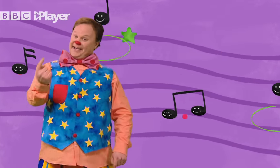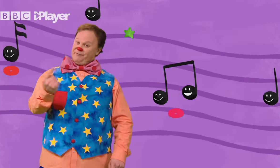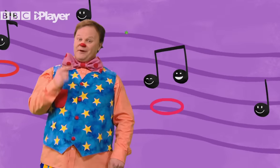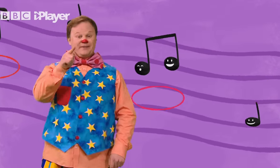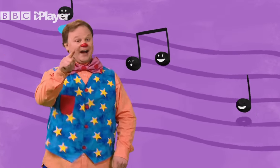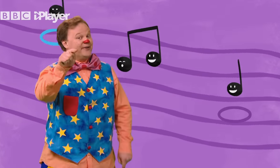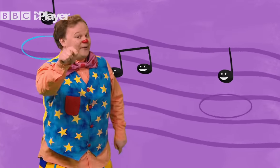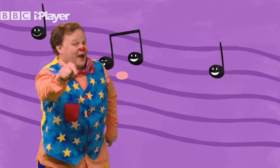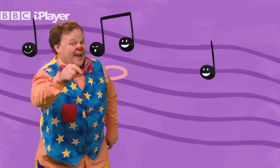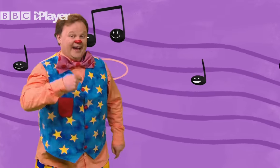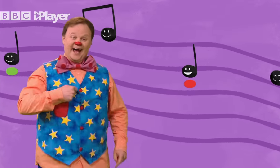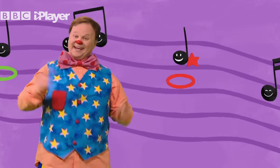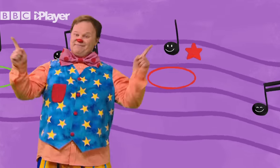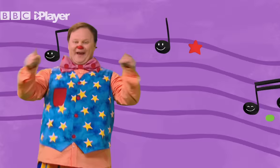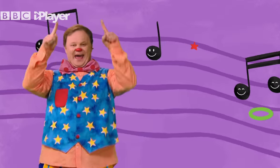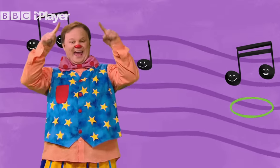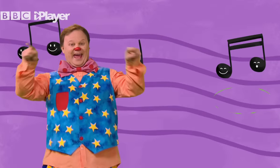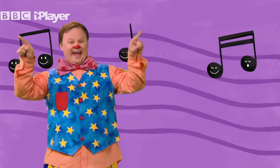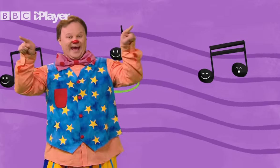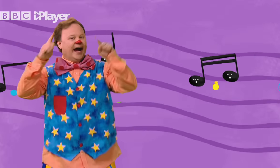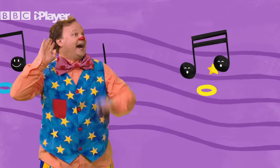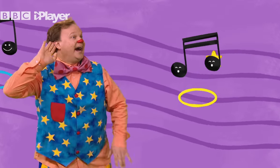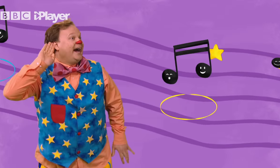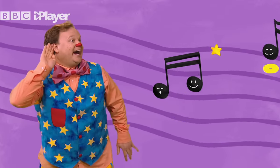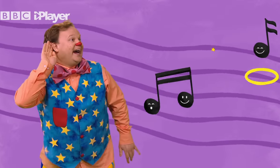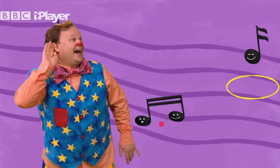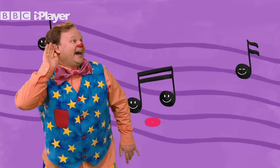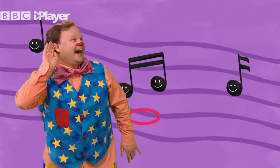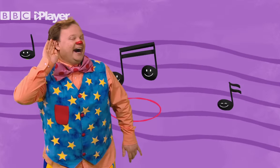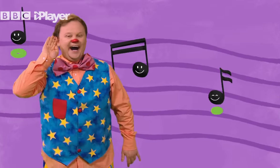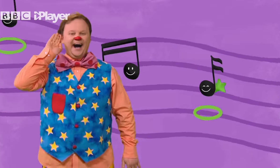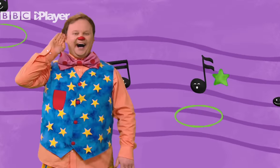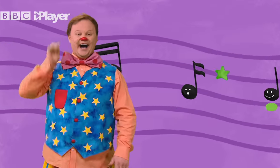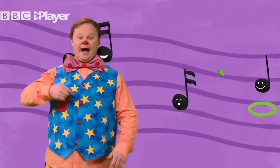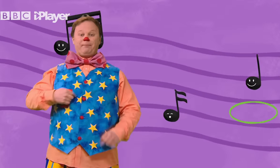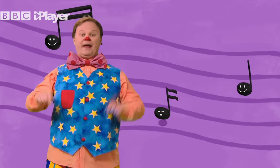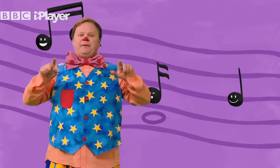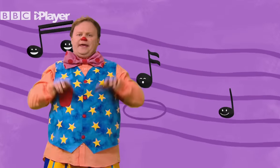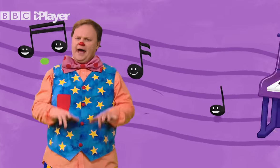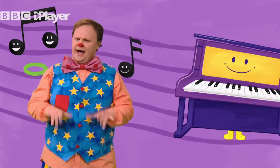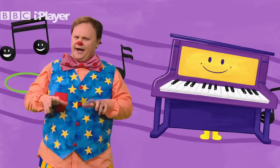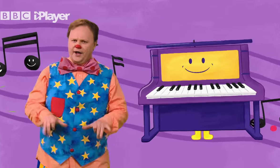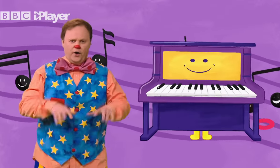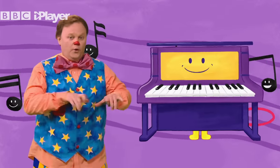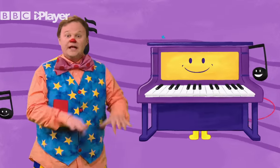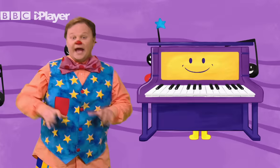come from down your way and I can play! What can you play? I play piano! Here we